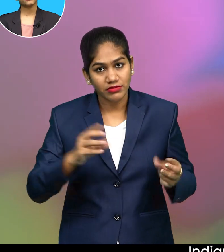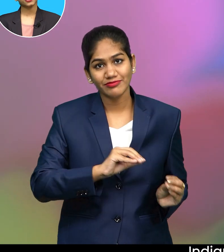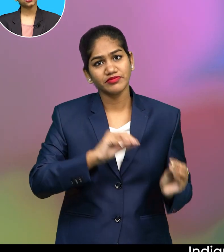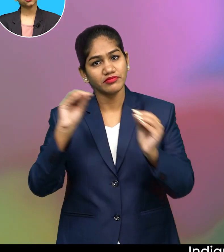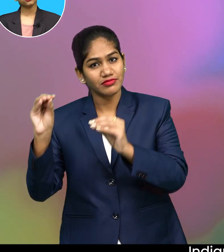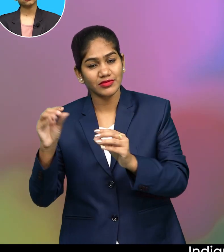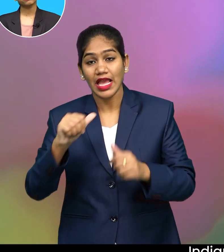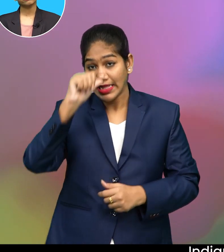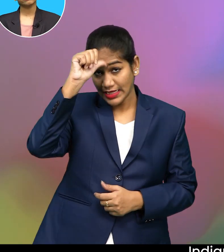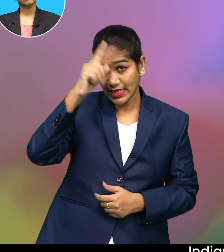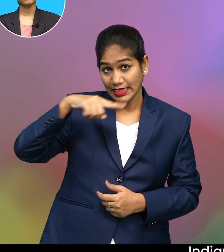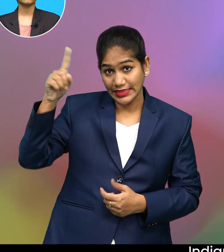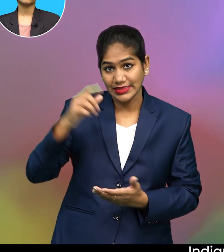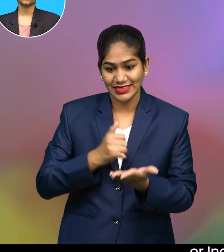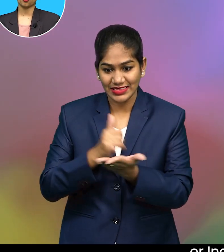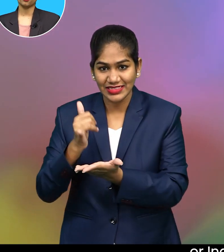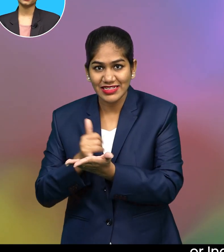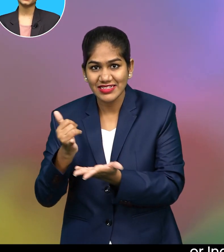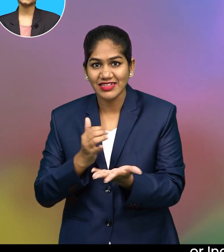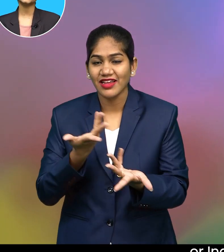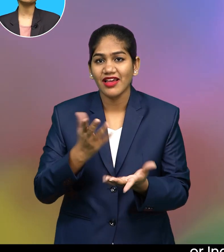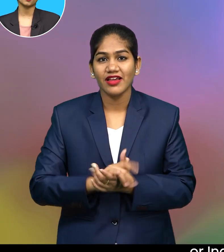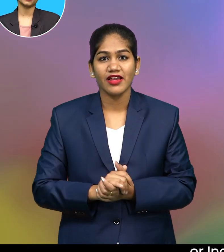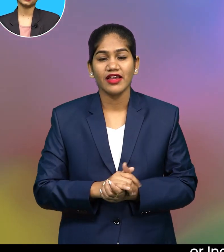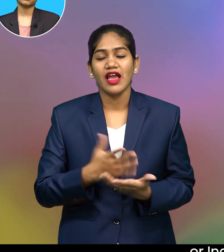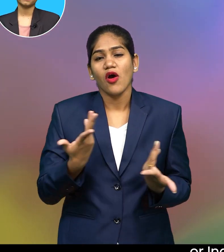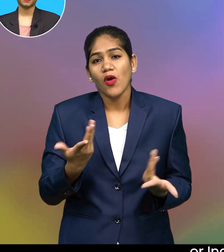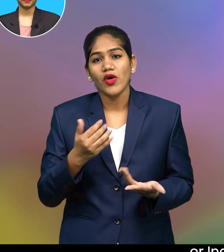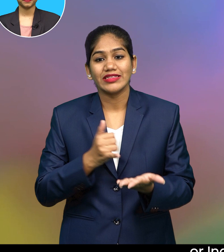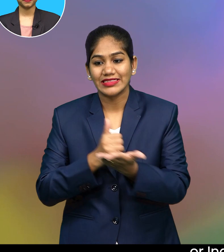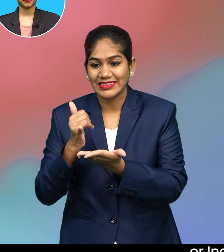Indian agriculture or Indian farming.